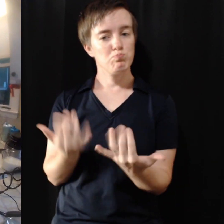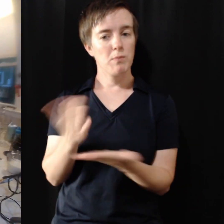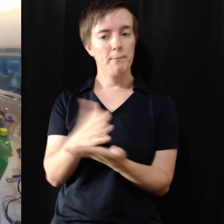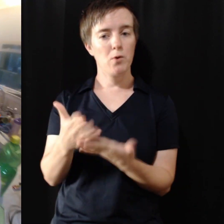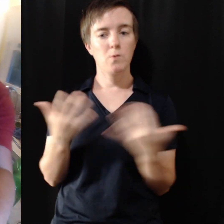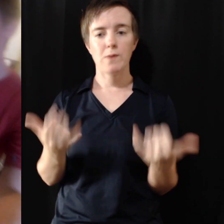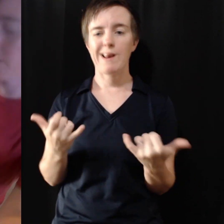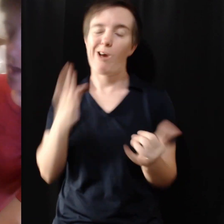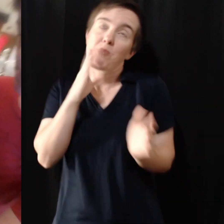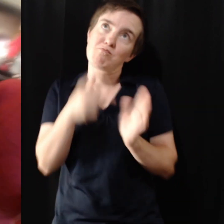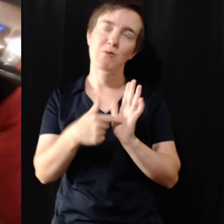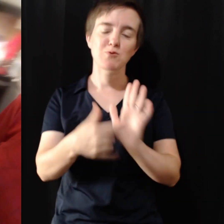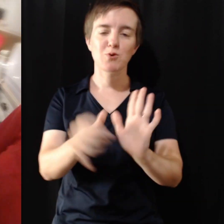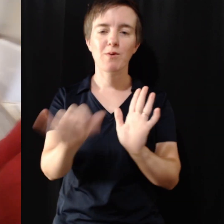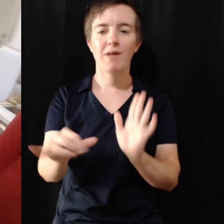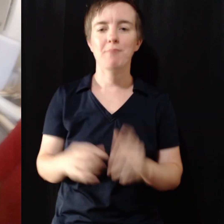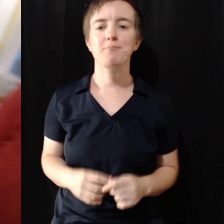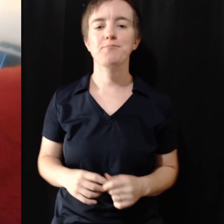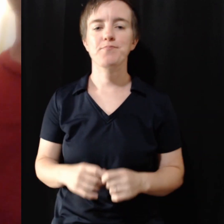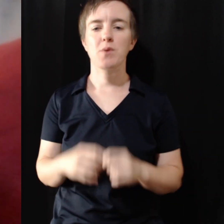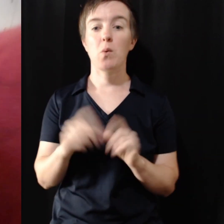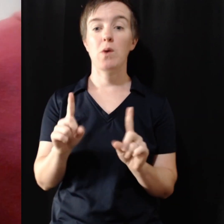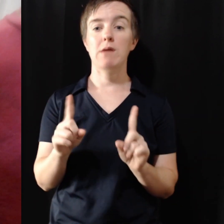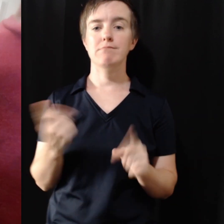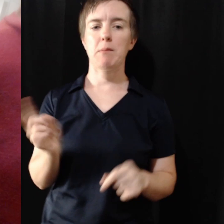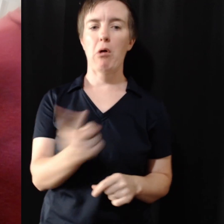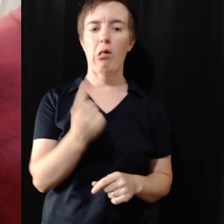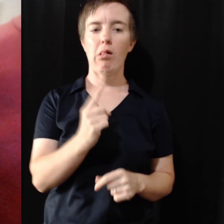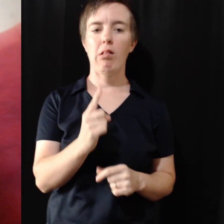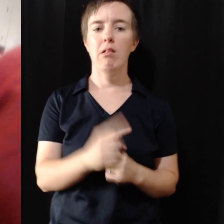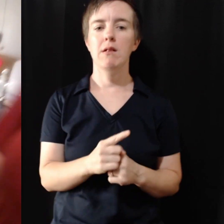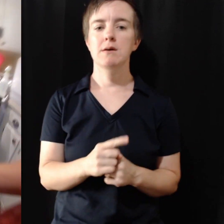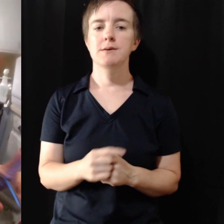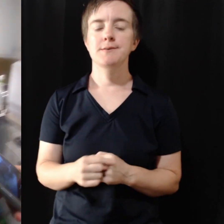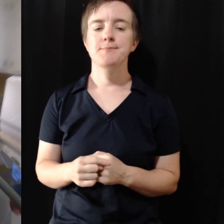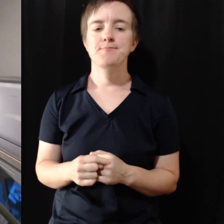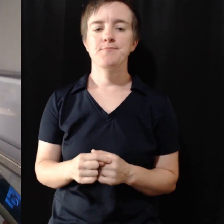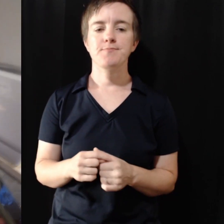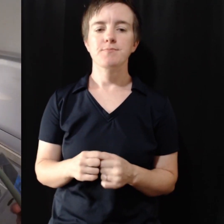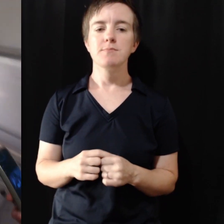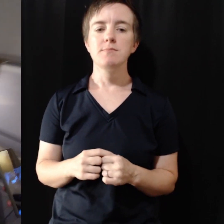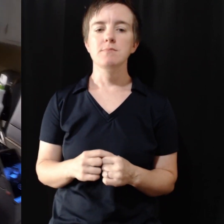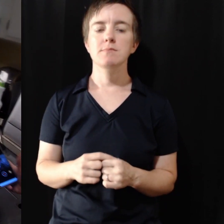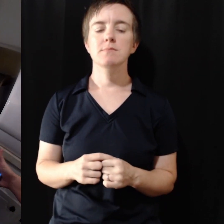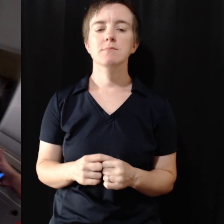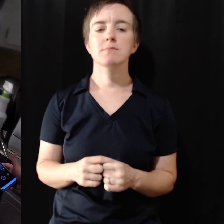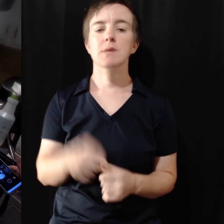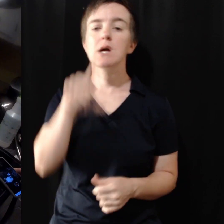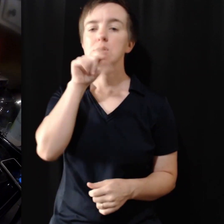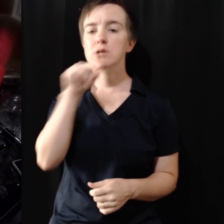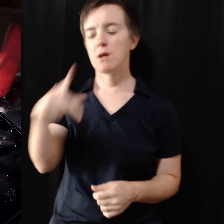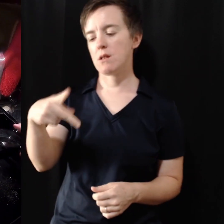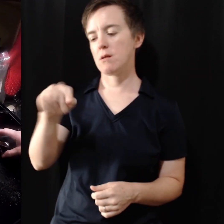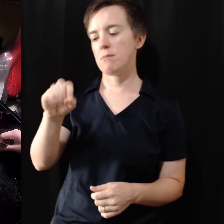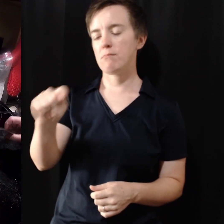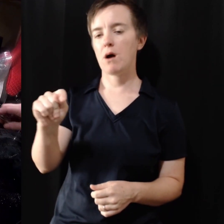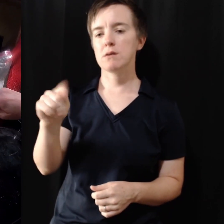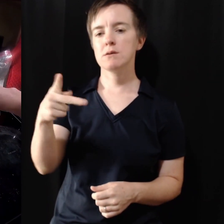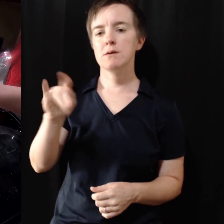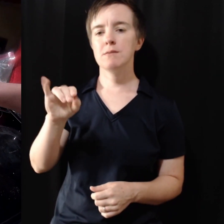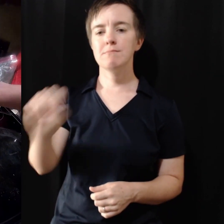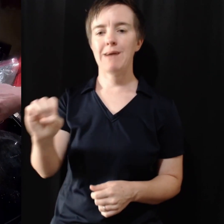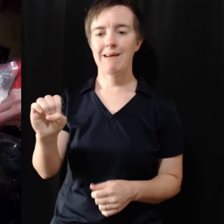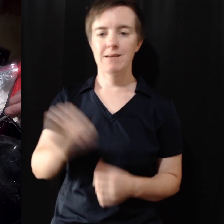stove. Working on that. Let me show you. Hold on. Let me grab you here. We're making chicken pot pie.